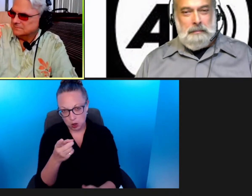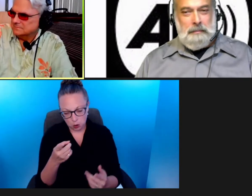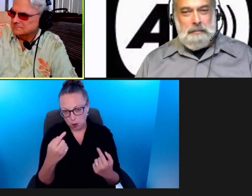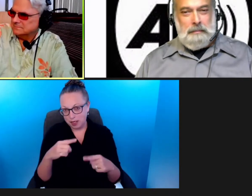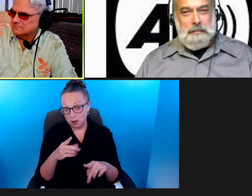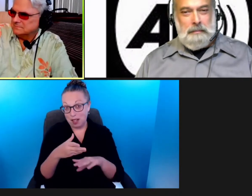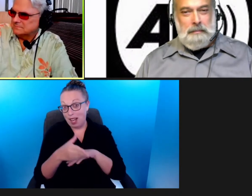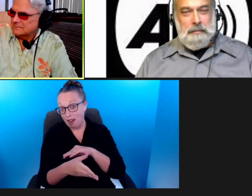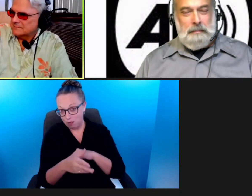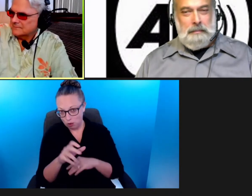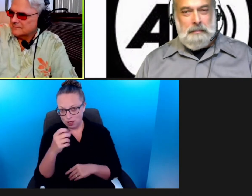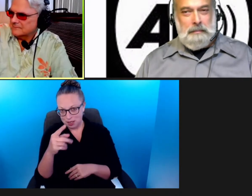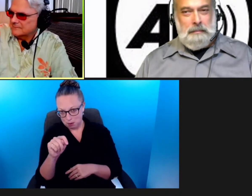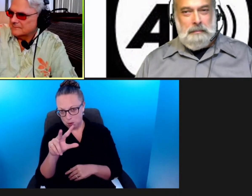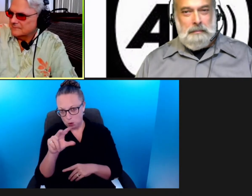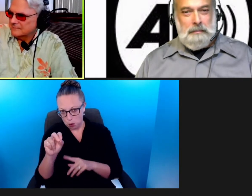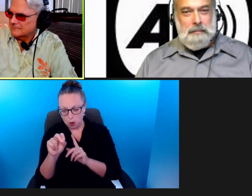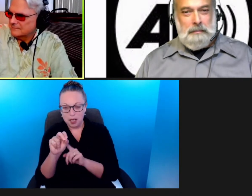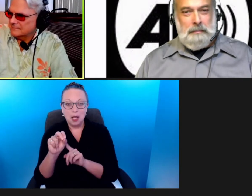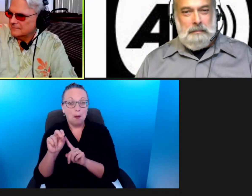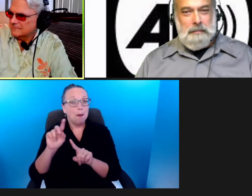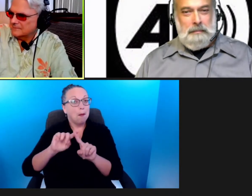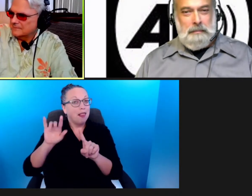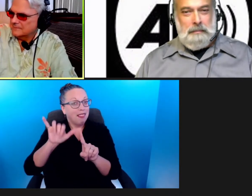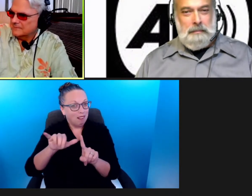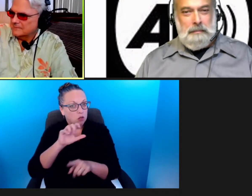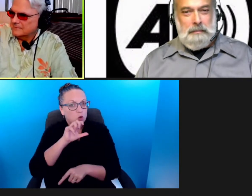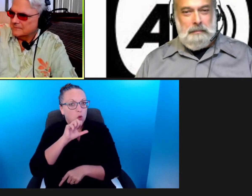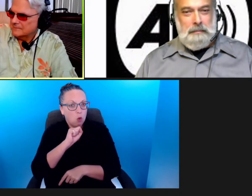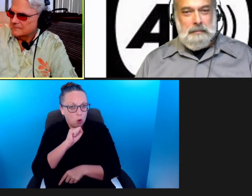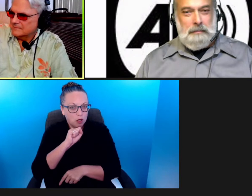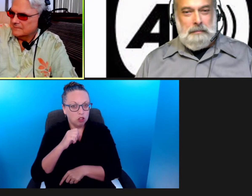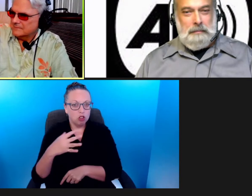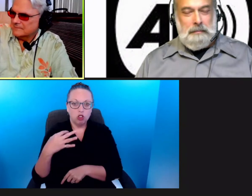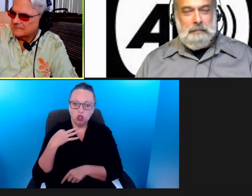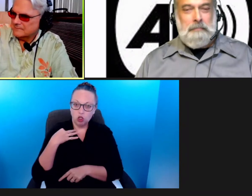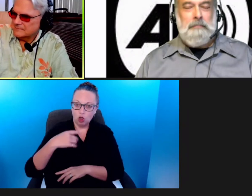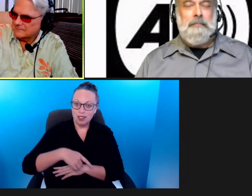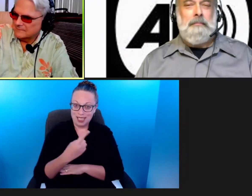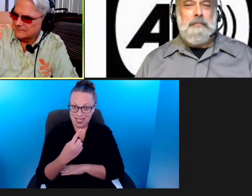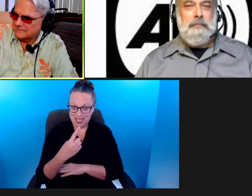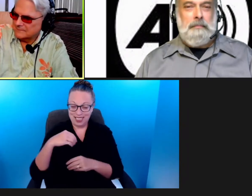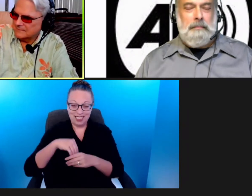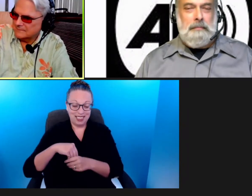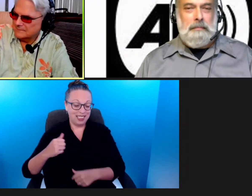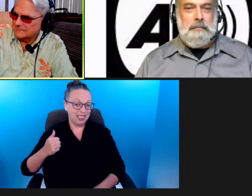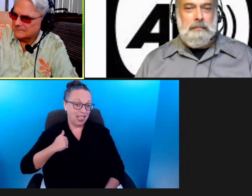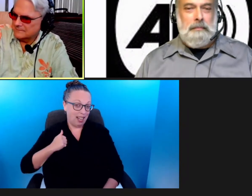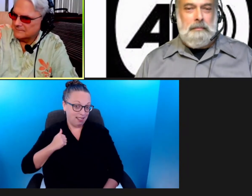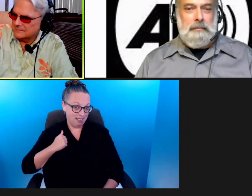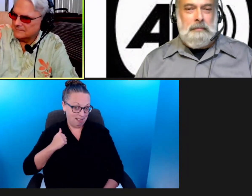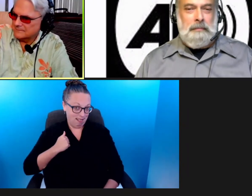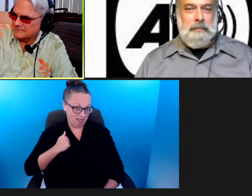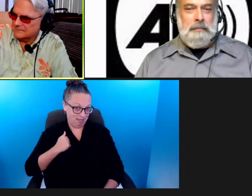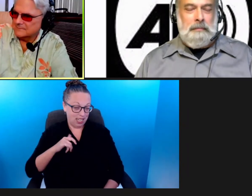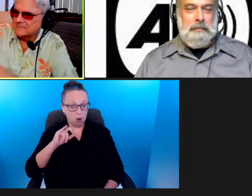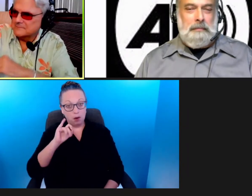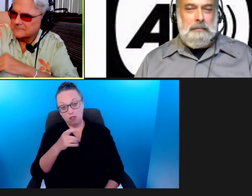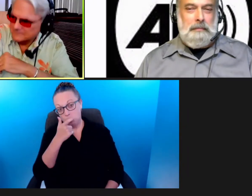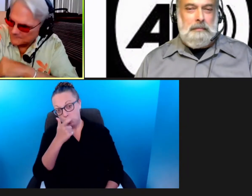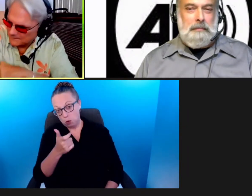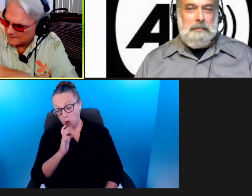is Orange Shirt Day in Canada. Now, as you know, if you've been watching the